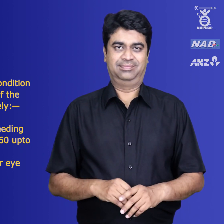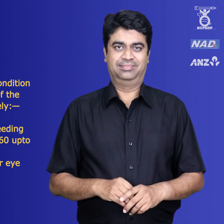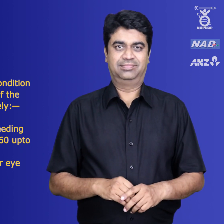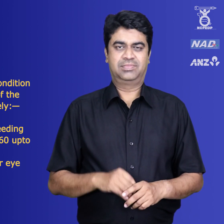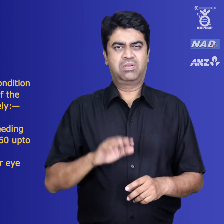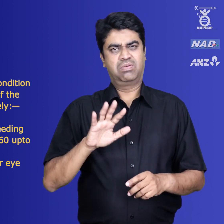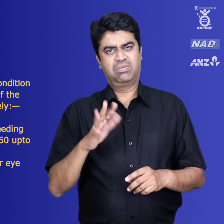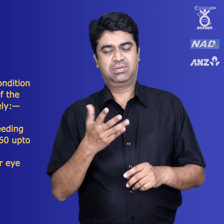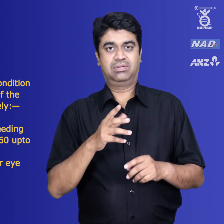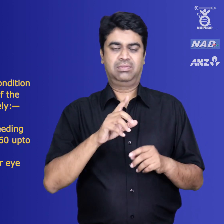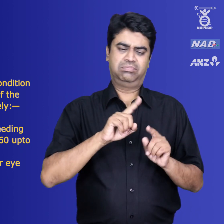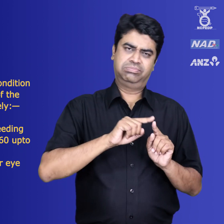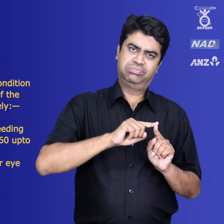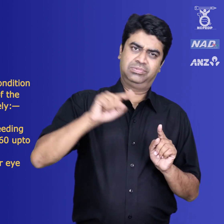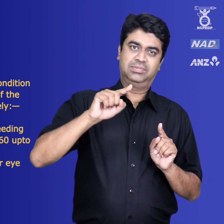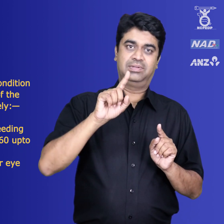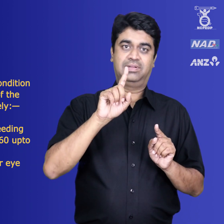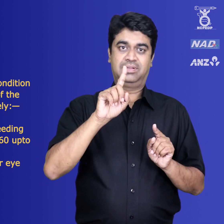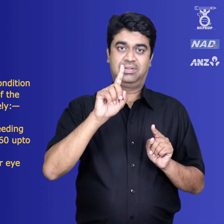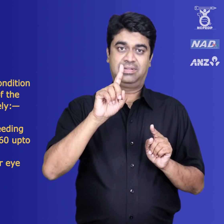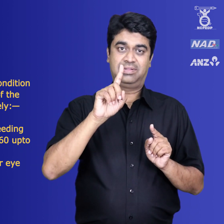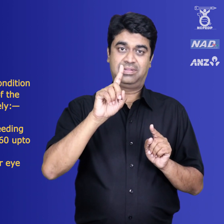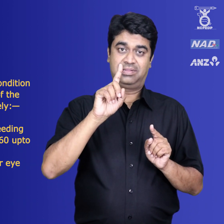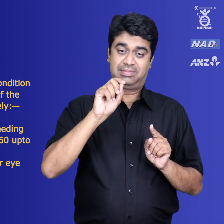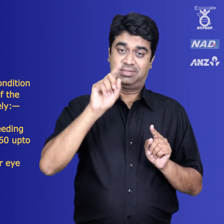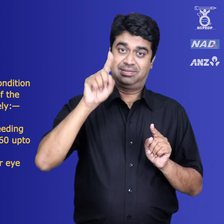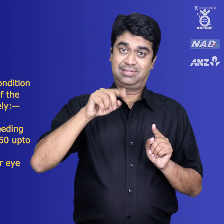eye with best possible corrections, or